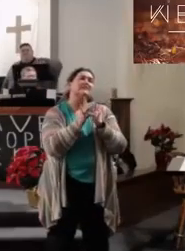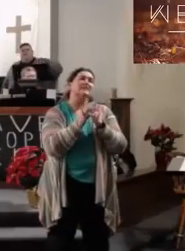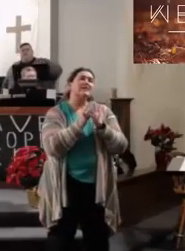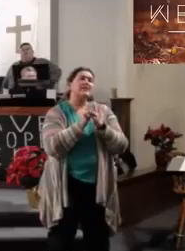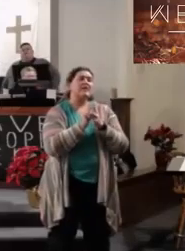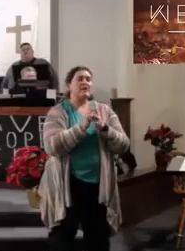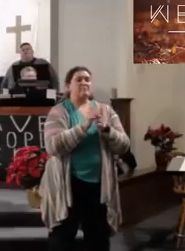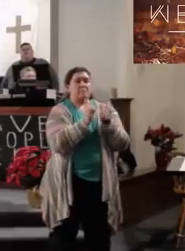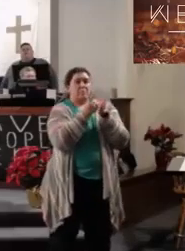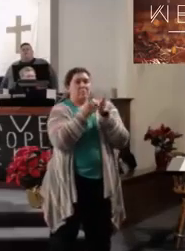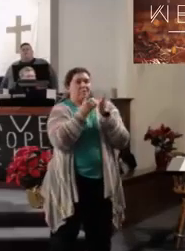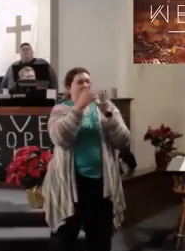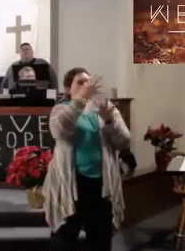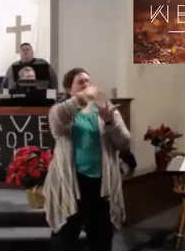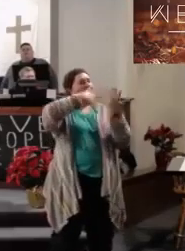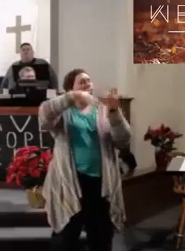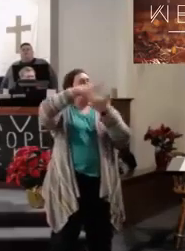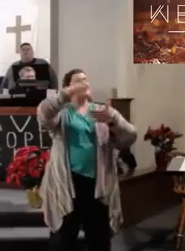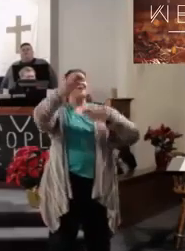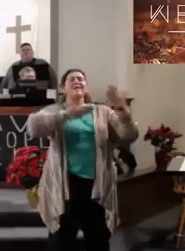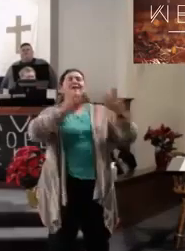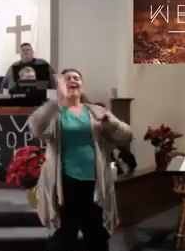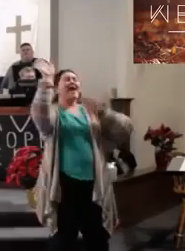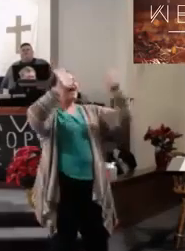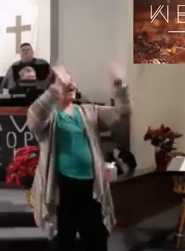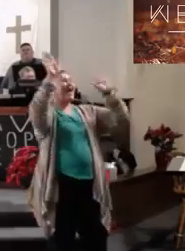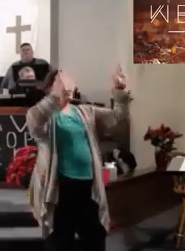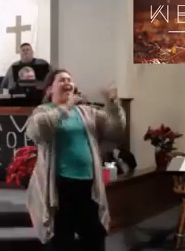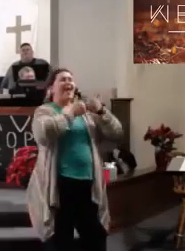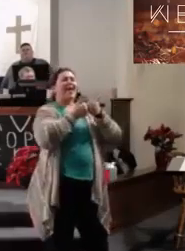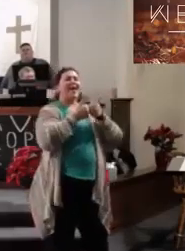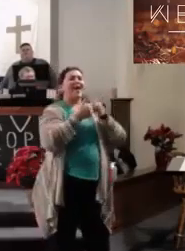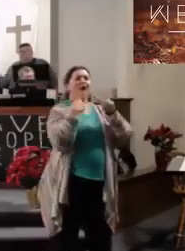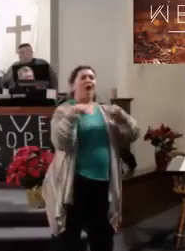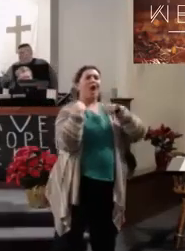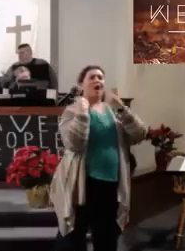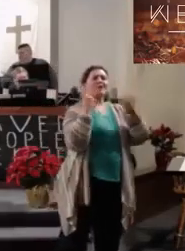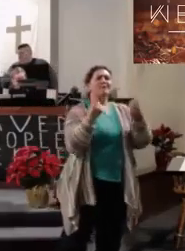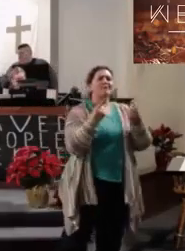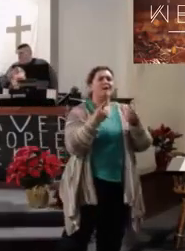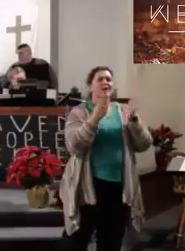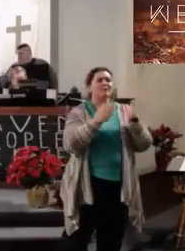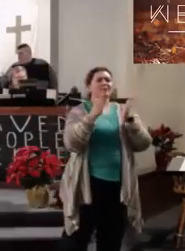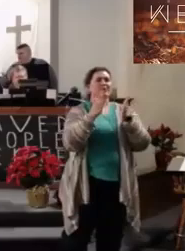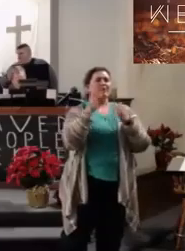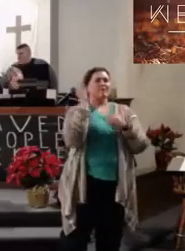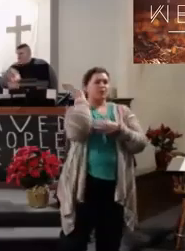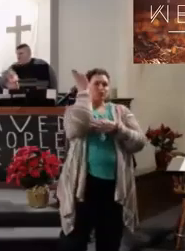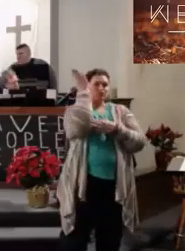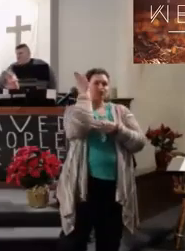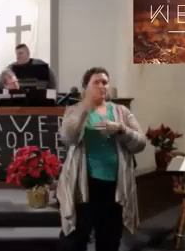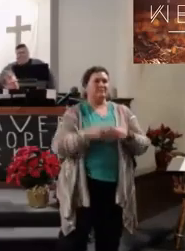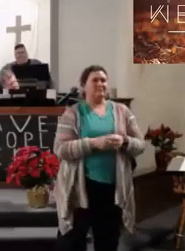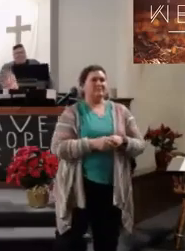Fellowship and kind of greet each other and as we prepare for the message.